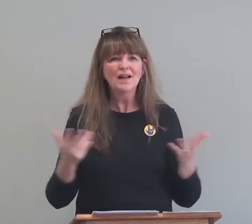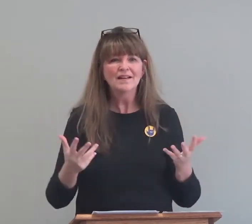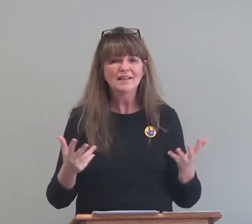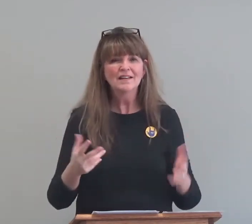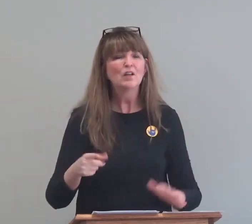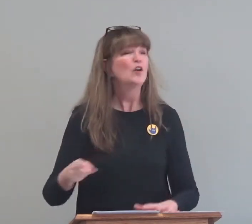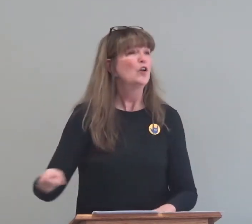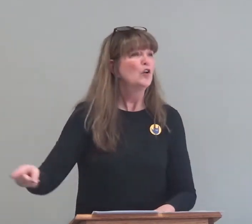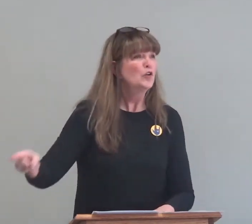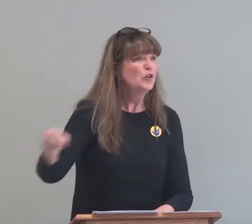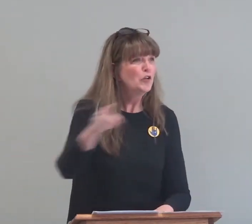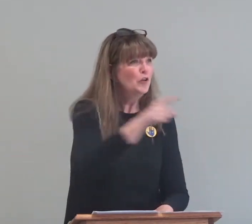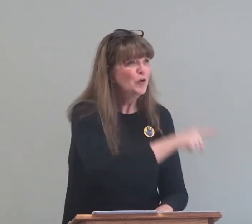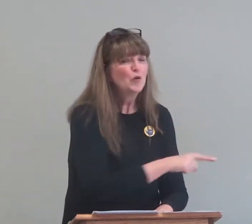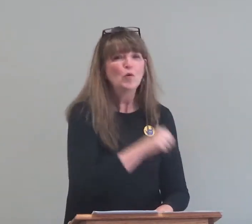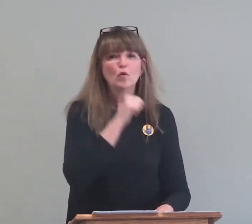And Jesus said,